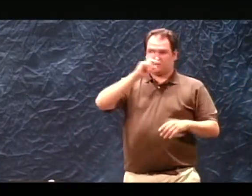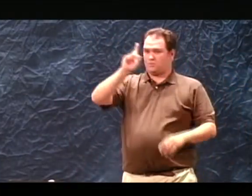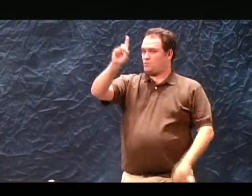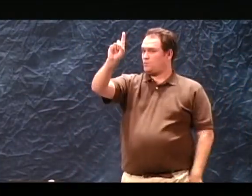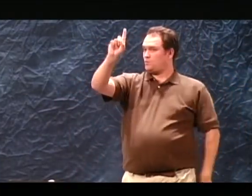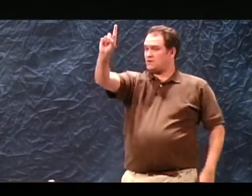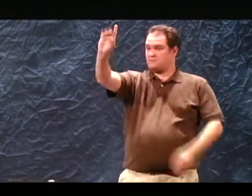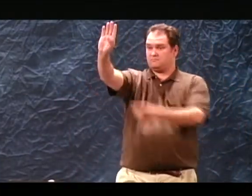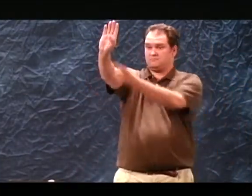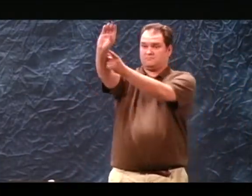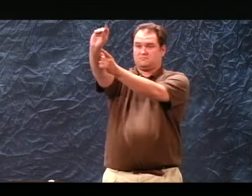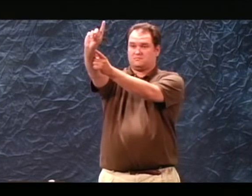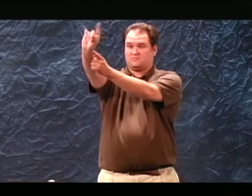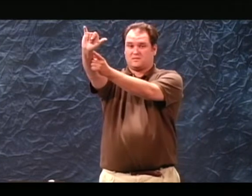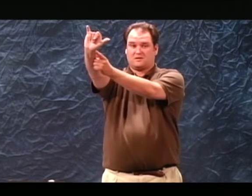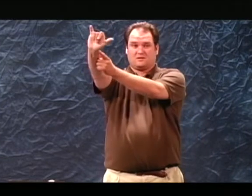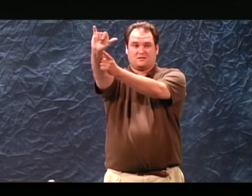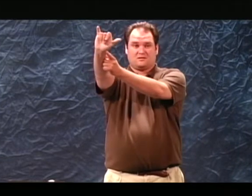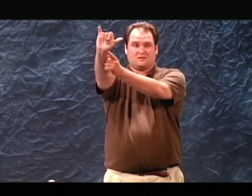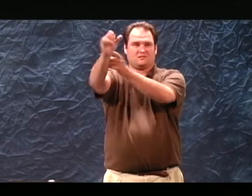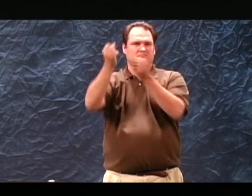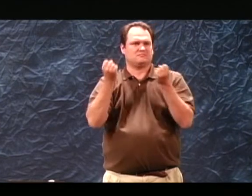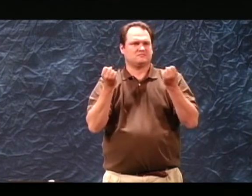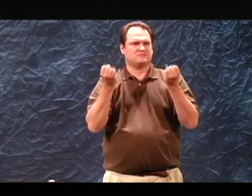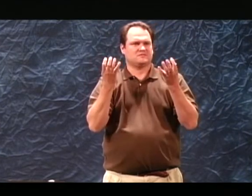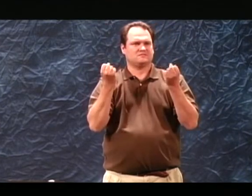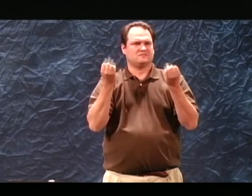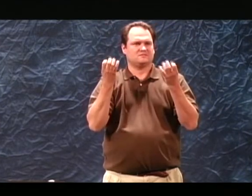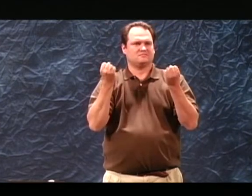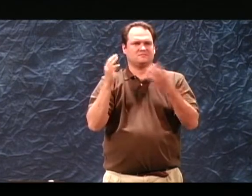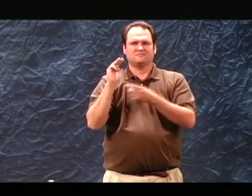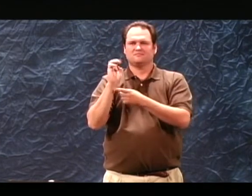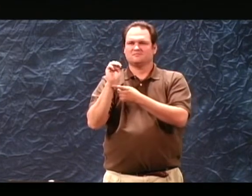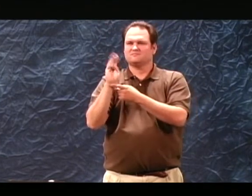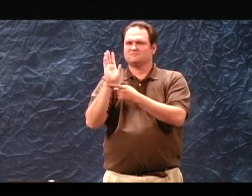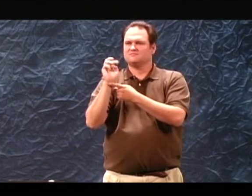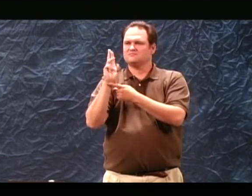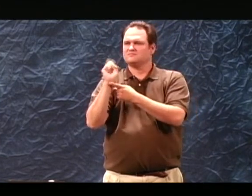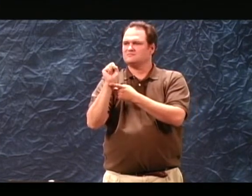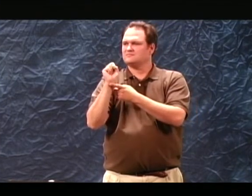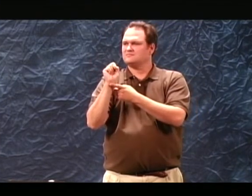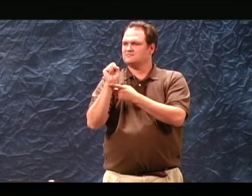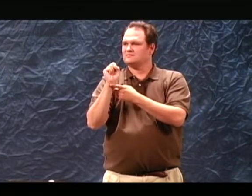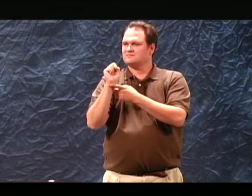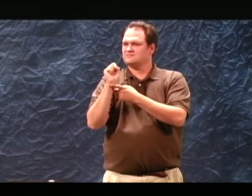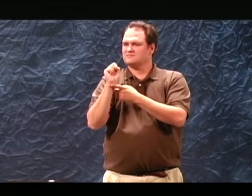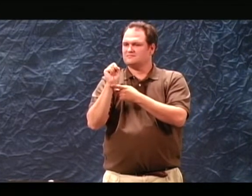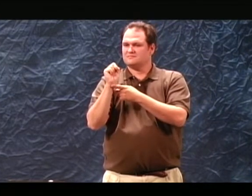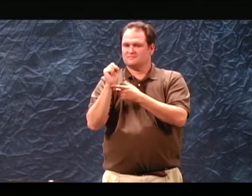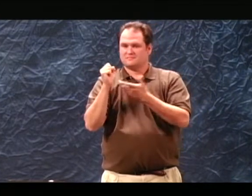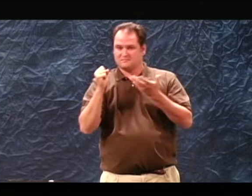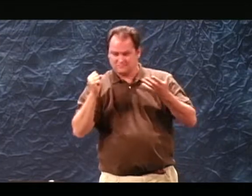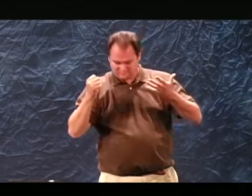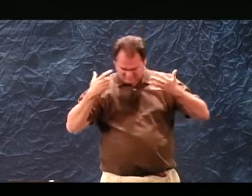need to witness to them anyway back to our verse or just as their body is one and has many